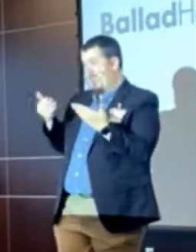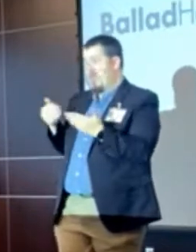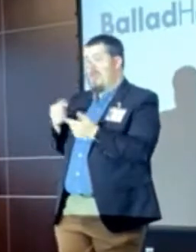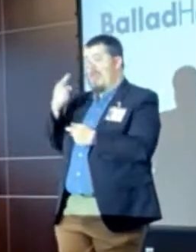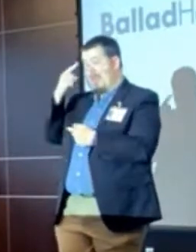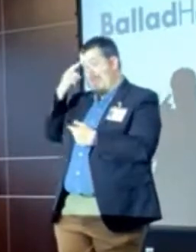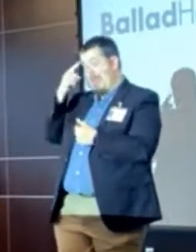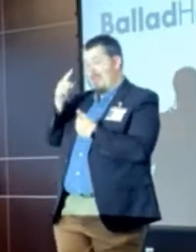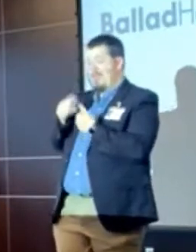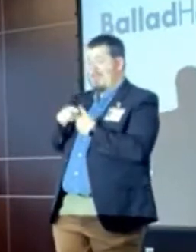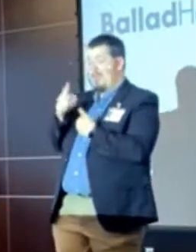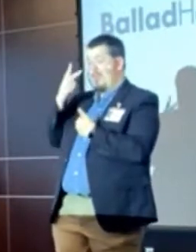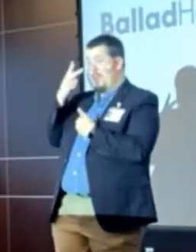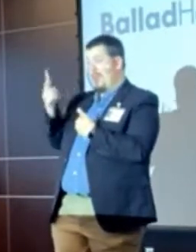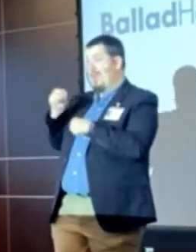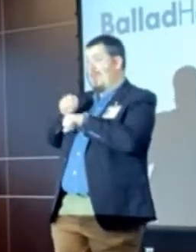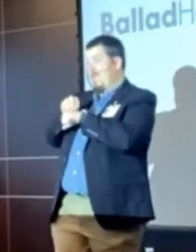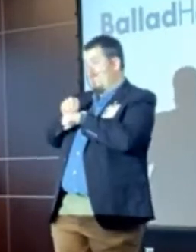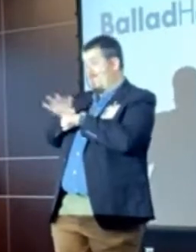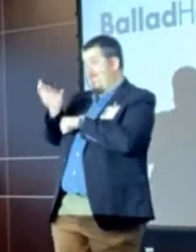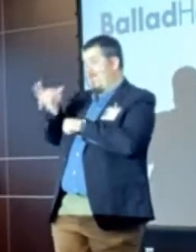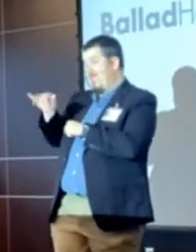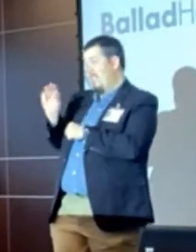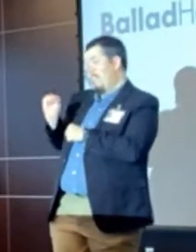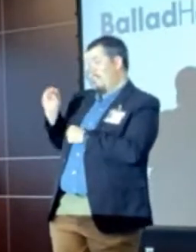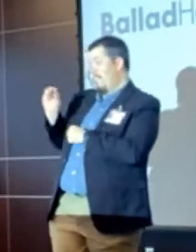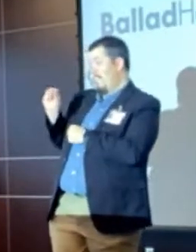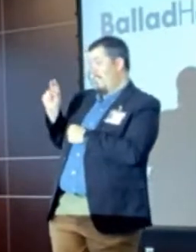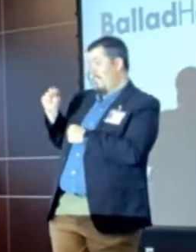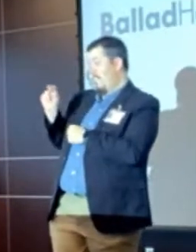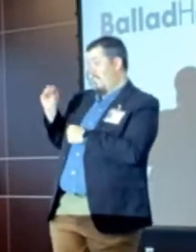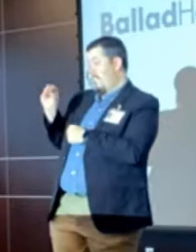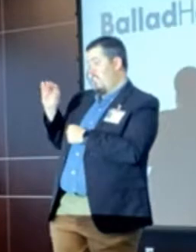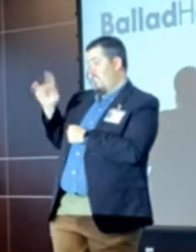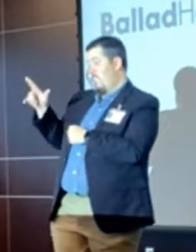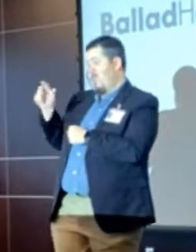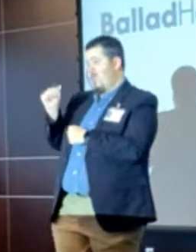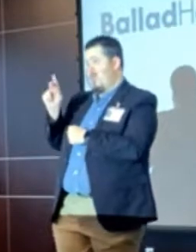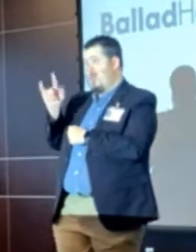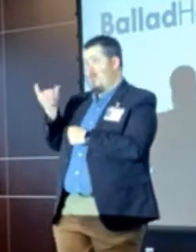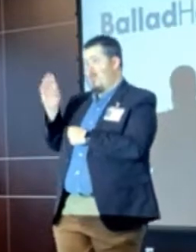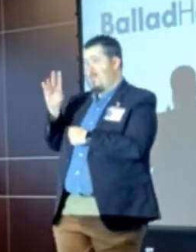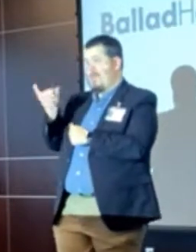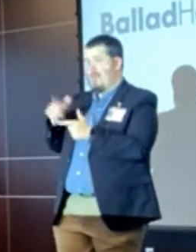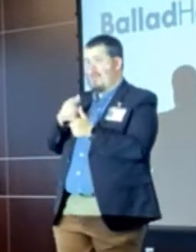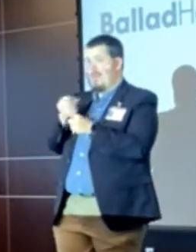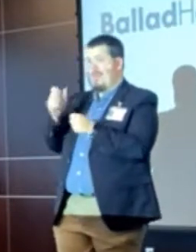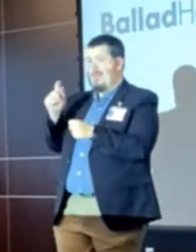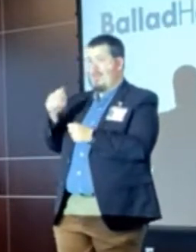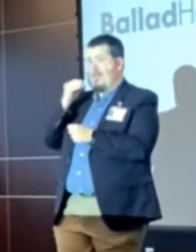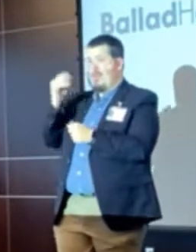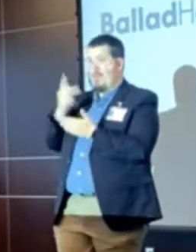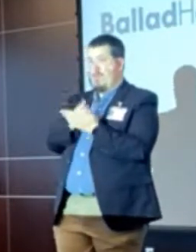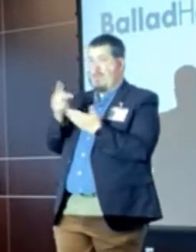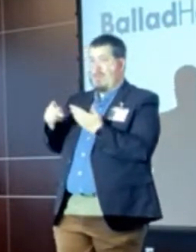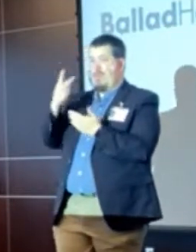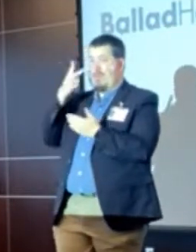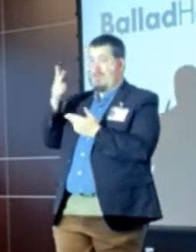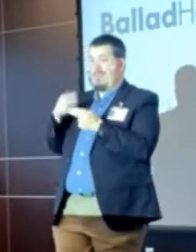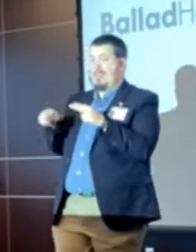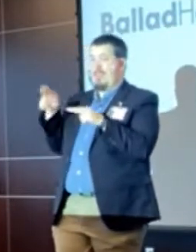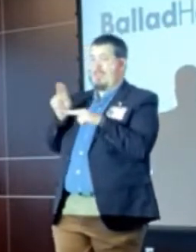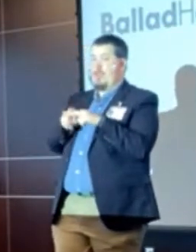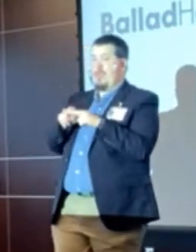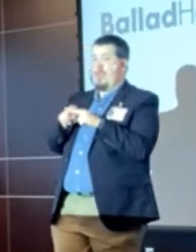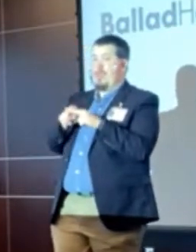I think we've seen the effectiveness of the monoclonal antibody. We've seen the effectiveness of the Safer at Home program. We are seeing an increase